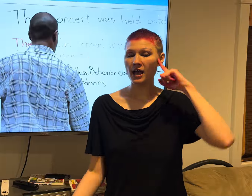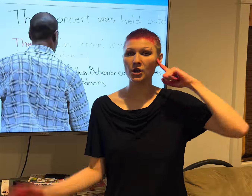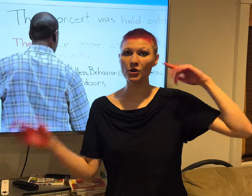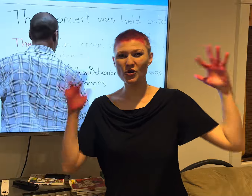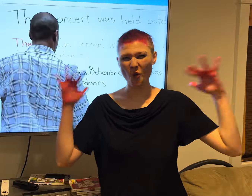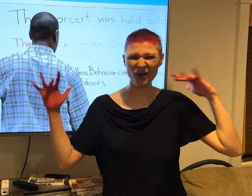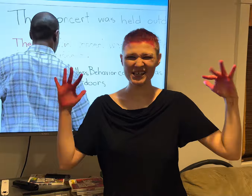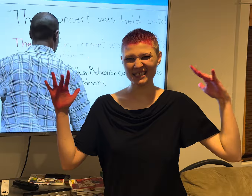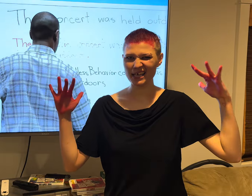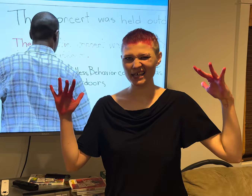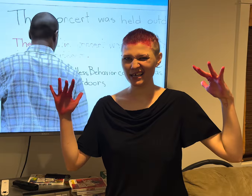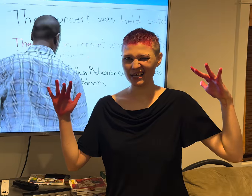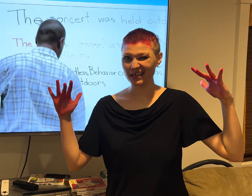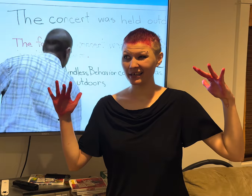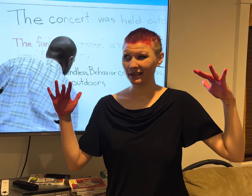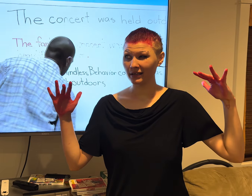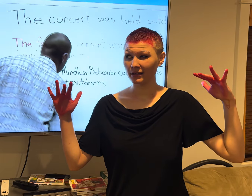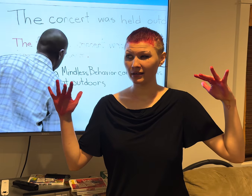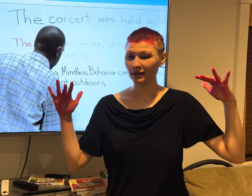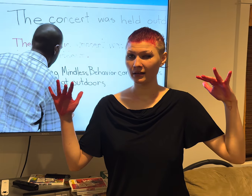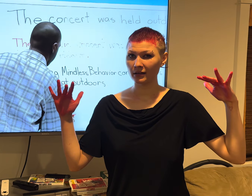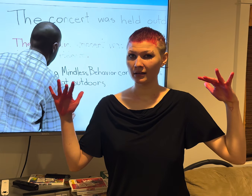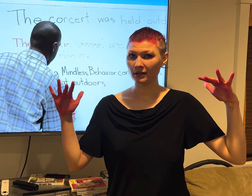Go ahead. Oh, mindless behavior, right? Mm-hmm.